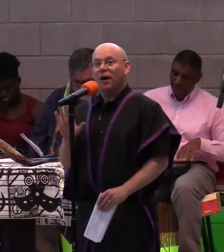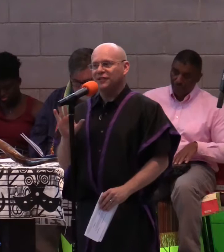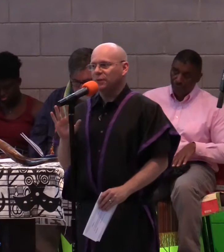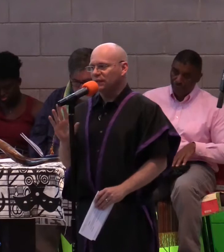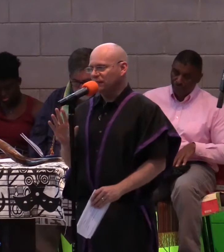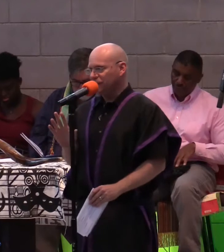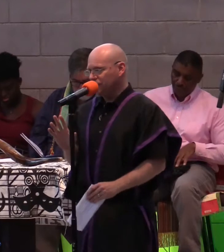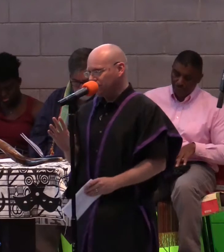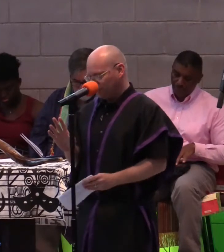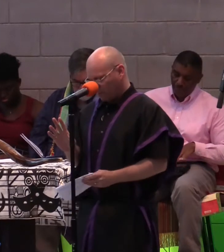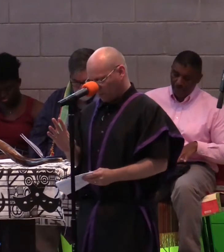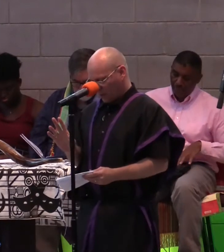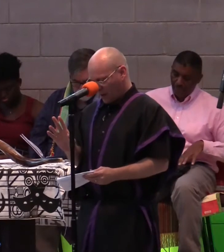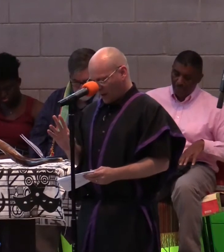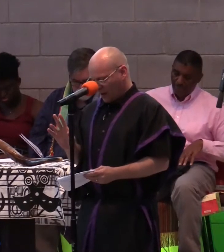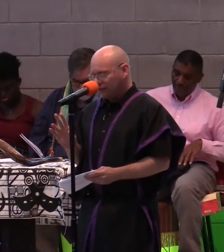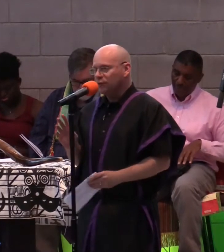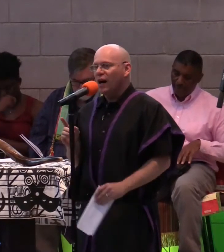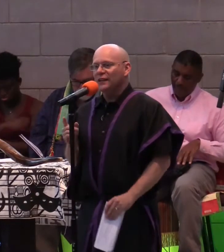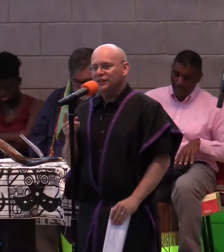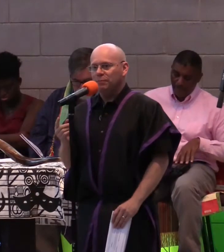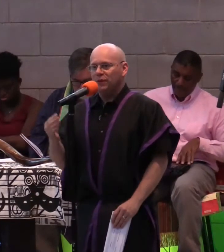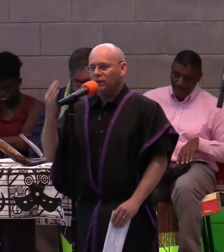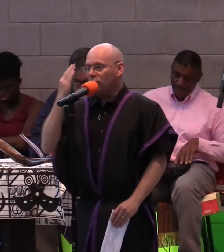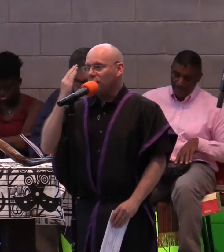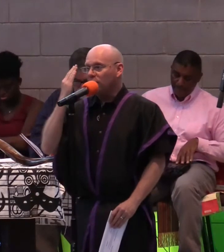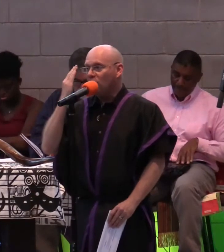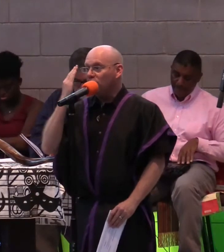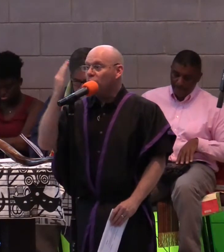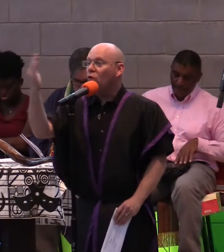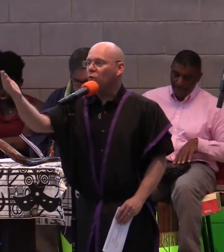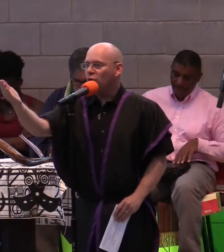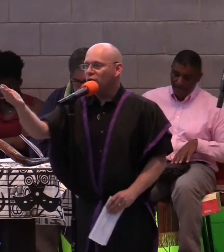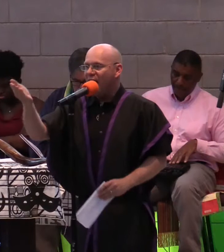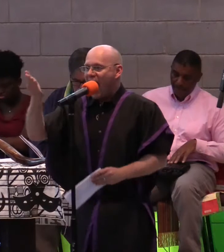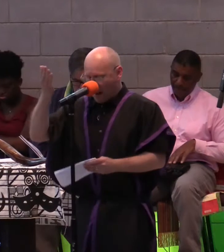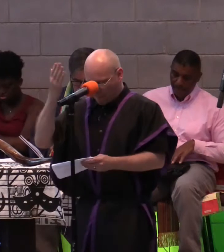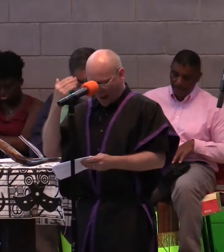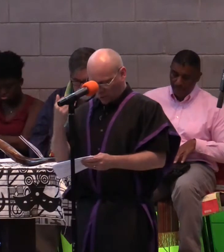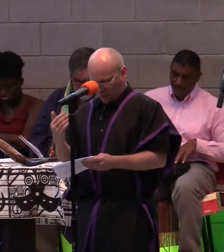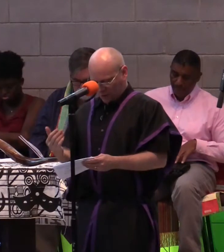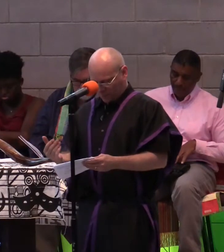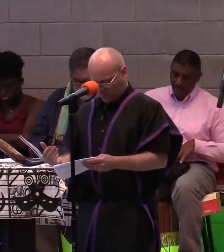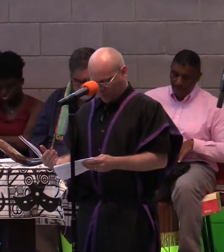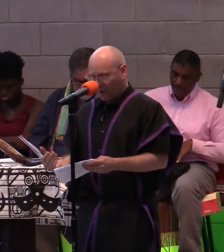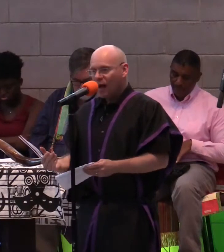and possibilities, divine spirit looking both forward and